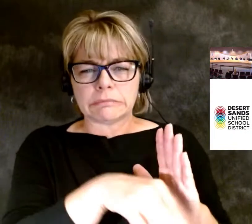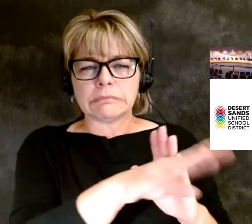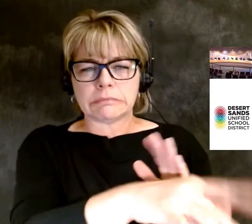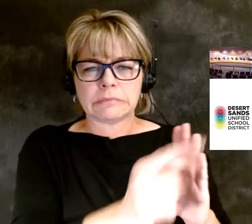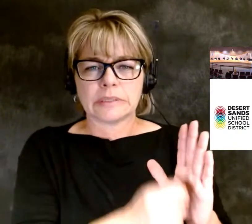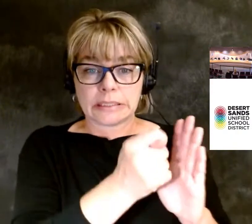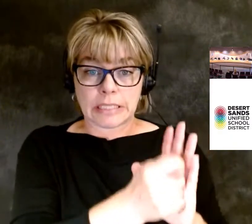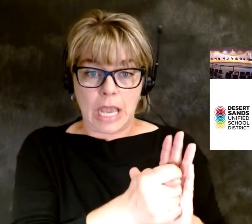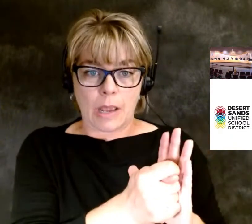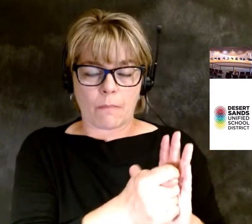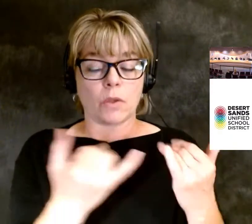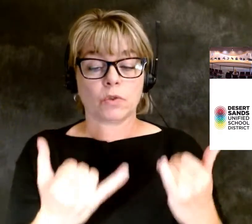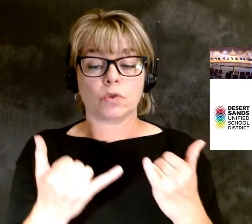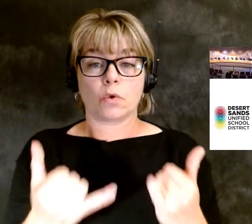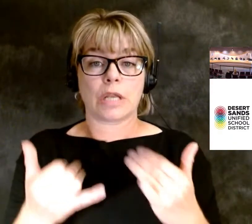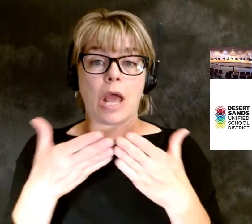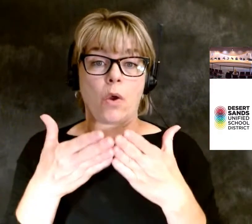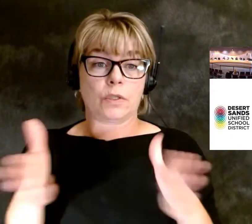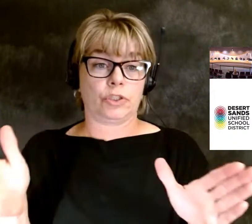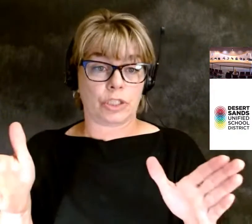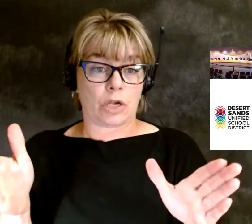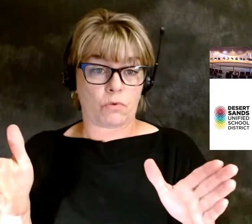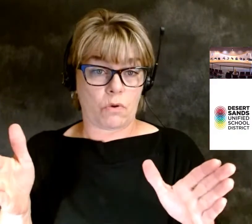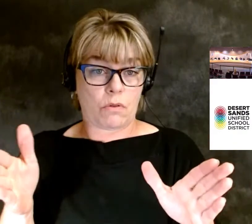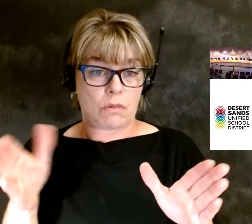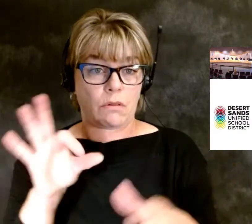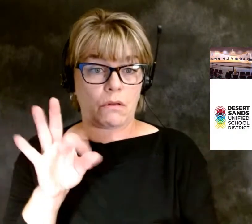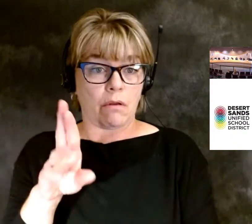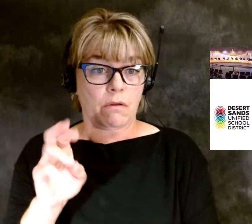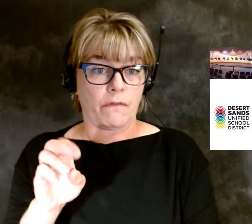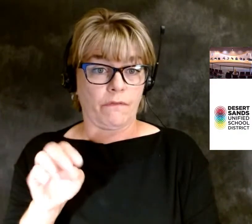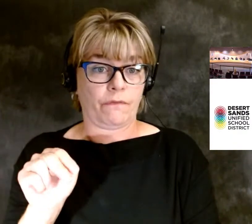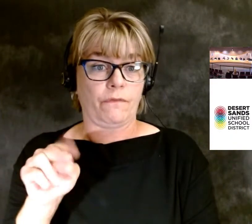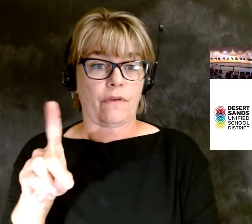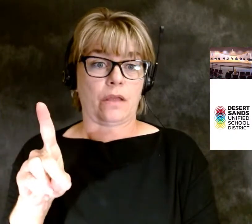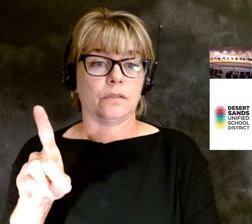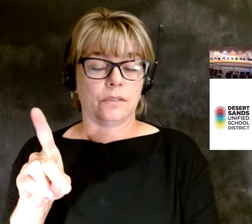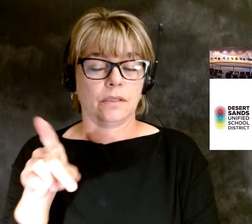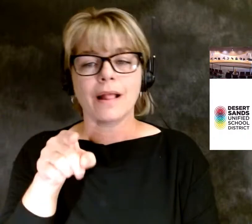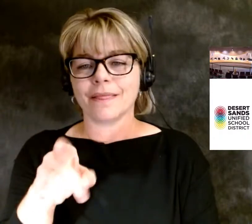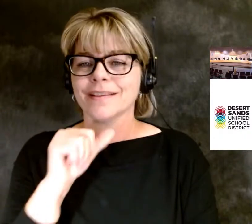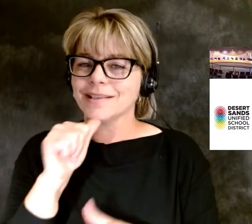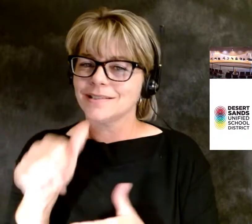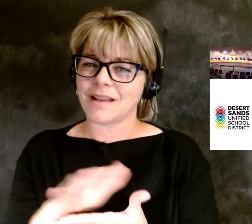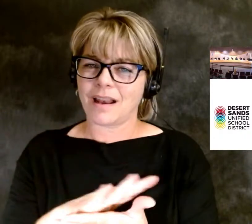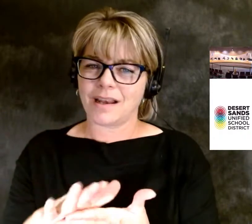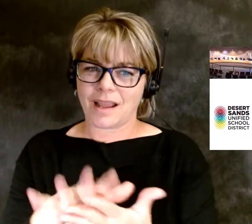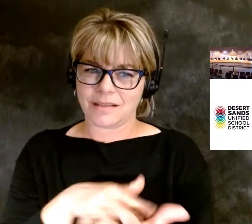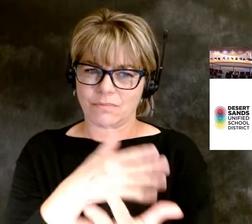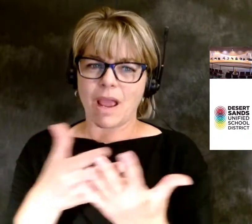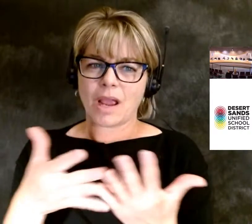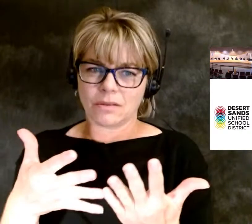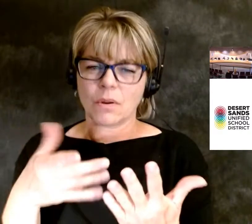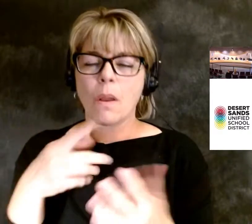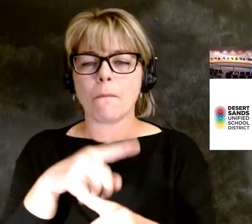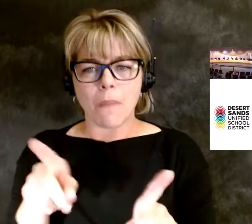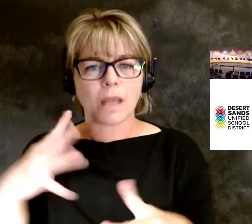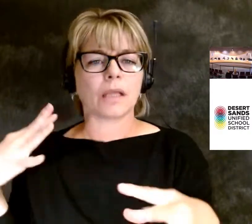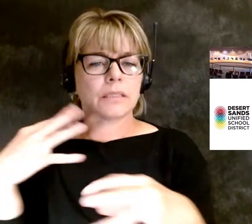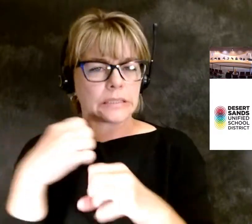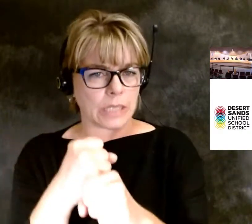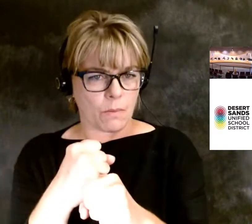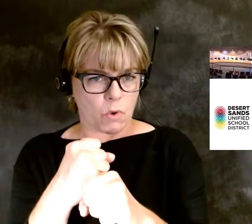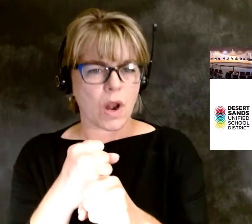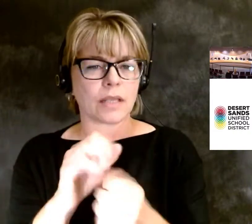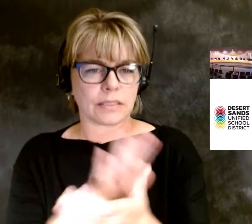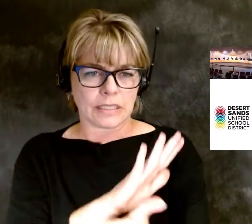Here is a non-nice pie chart. But really summarizes that large packet that you have of the